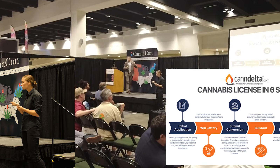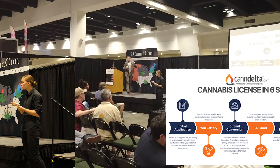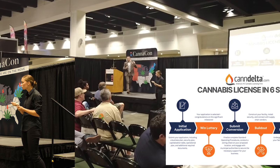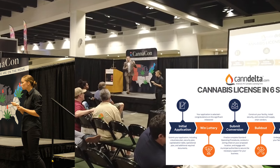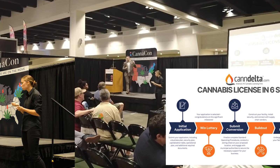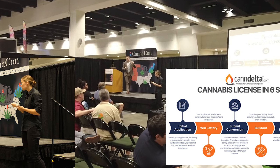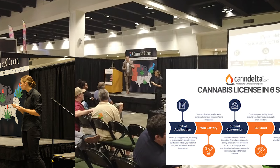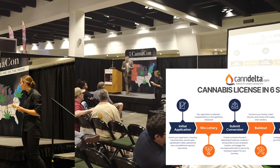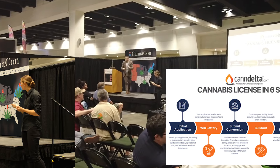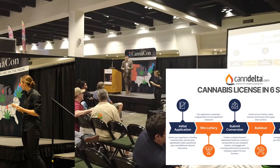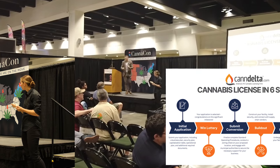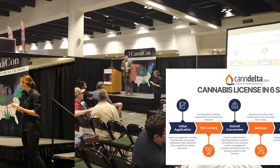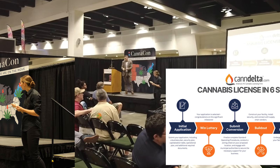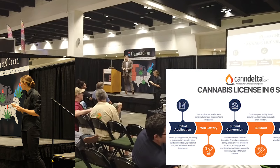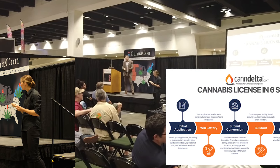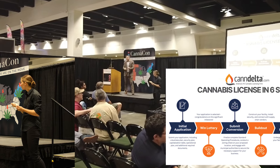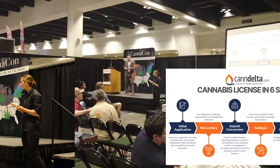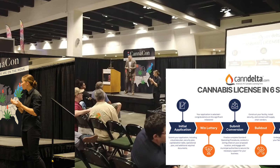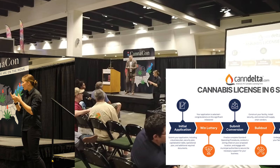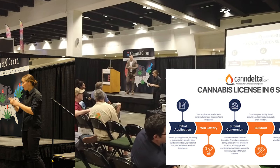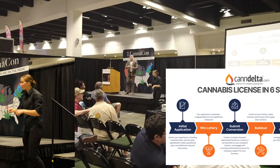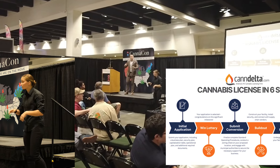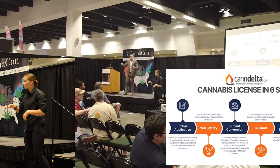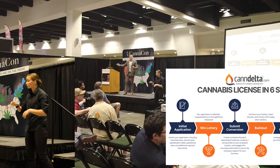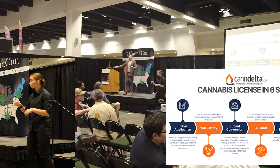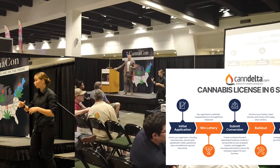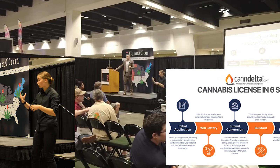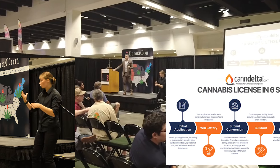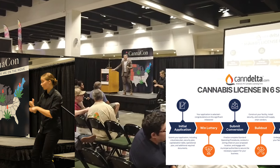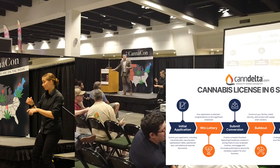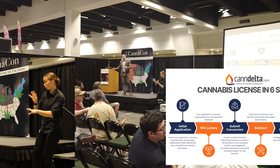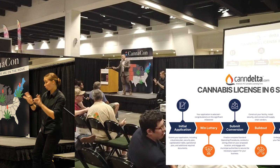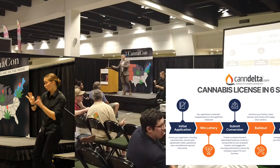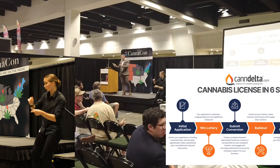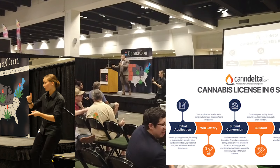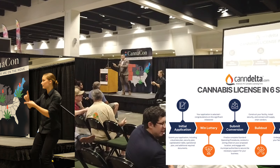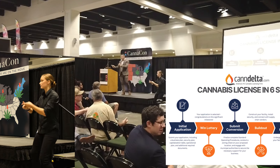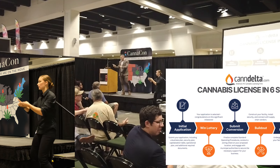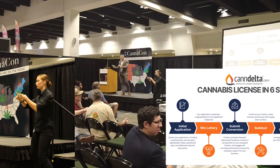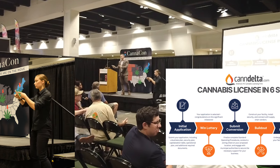from the time that you win the lottery until the time that you open your doors.